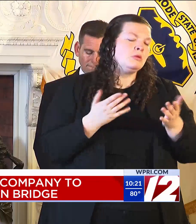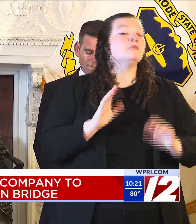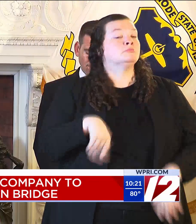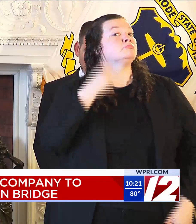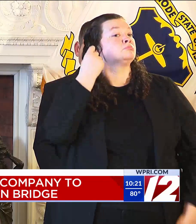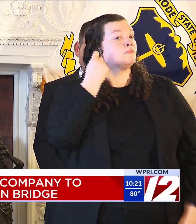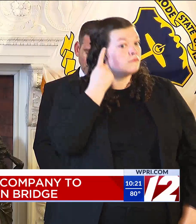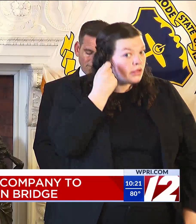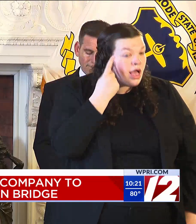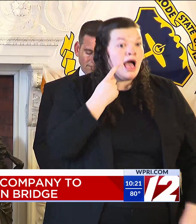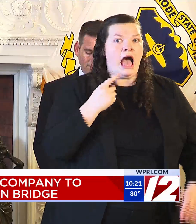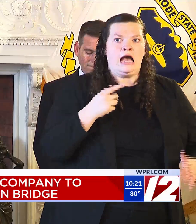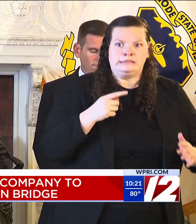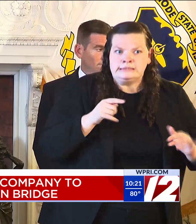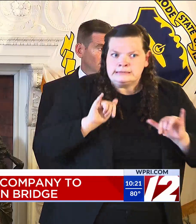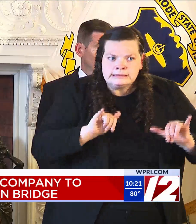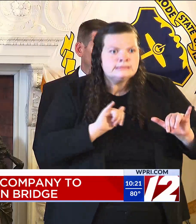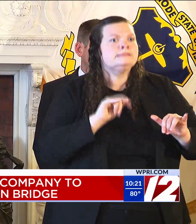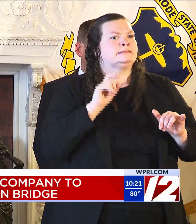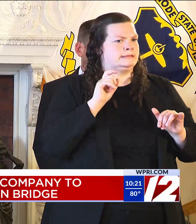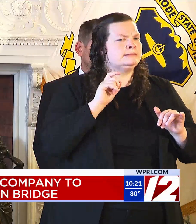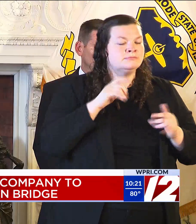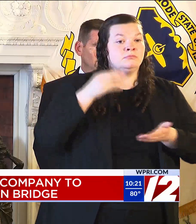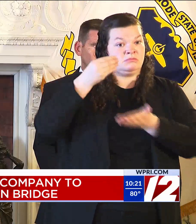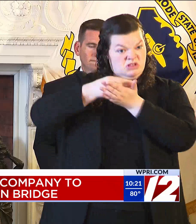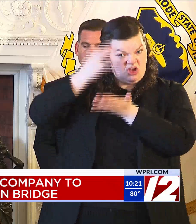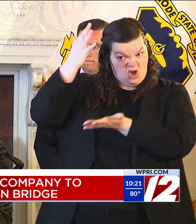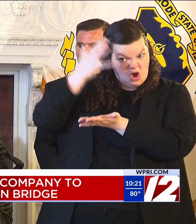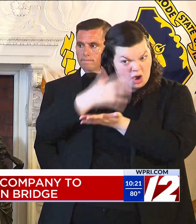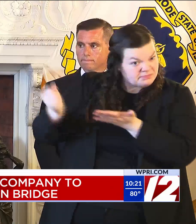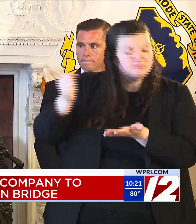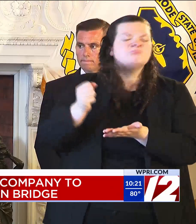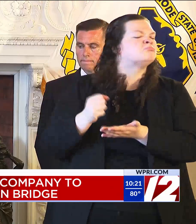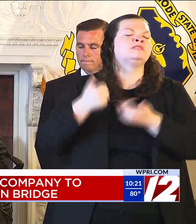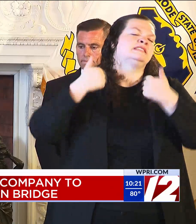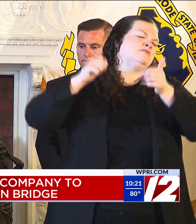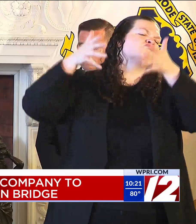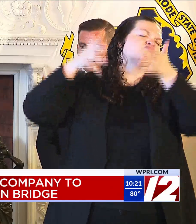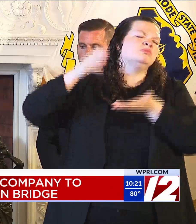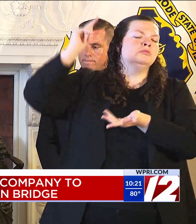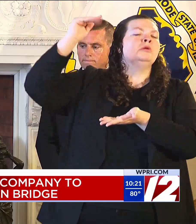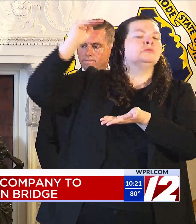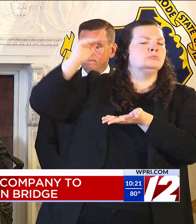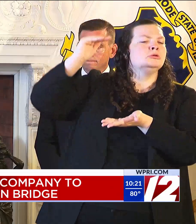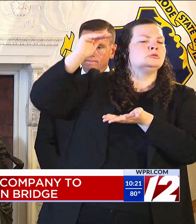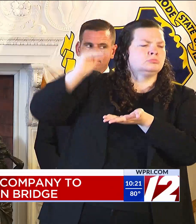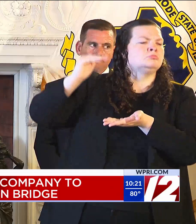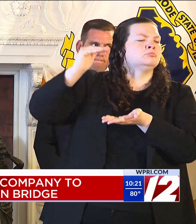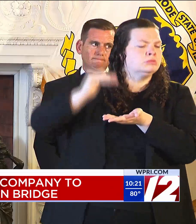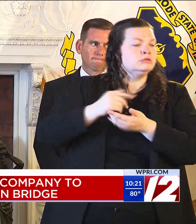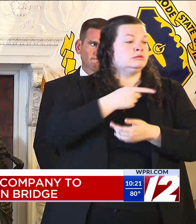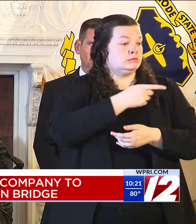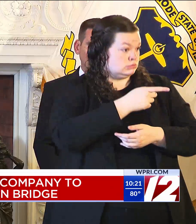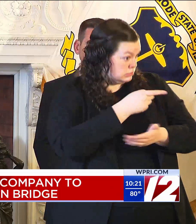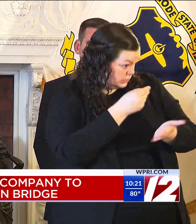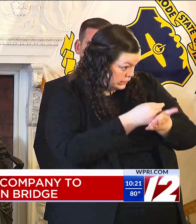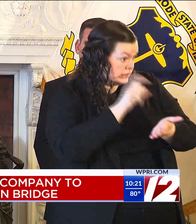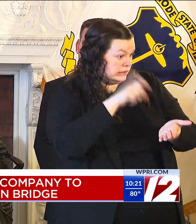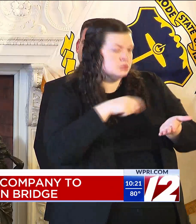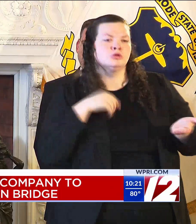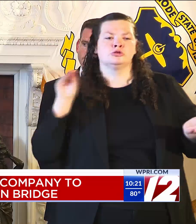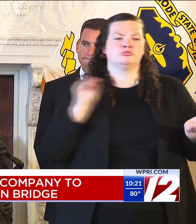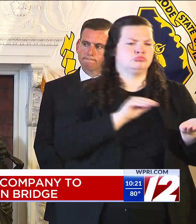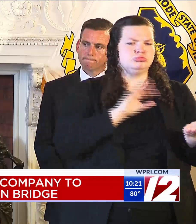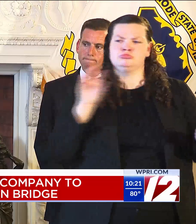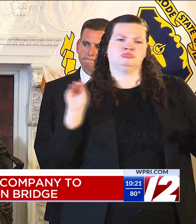But it's there if we need it. The project includes $54 million in other soft costs.